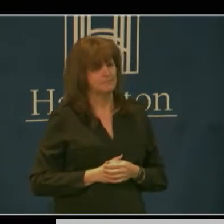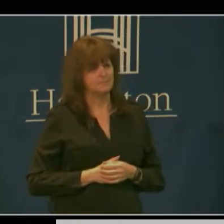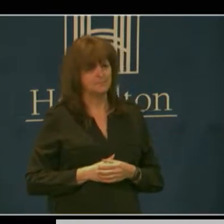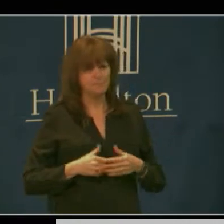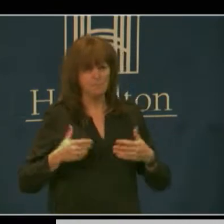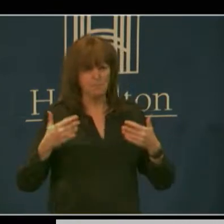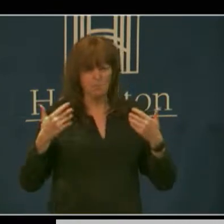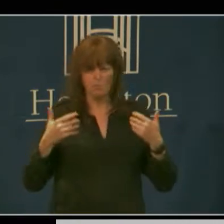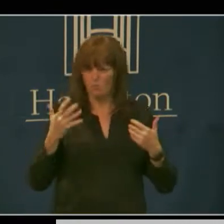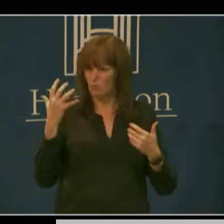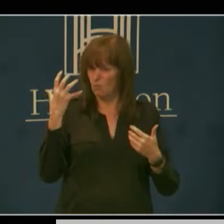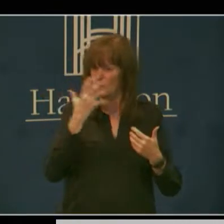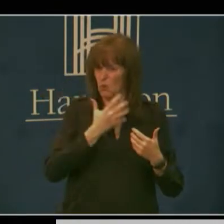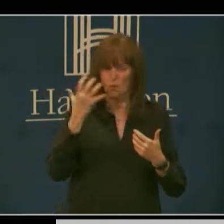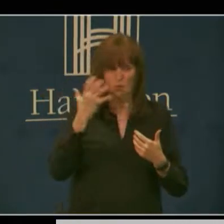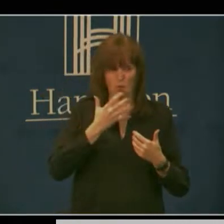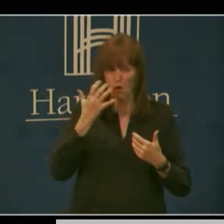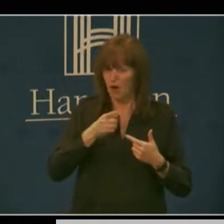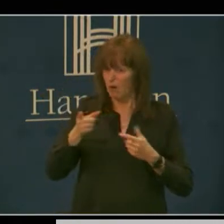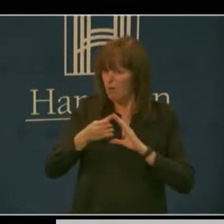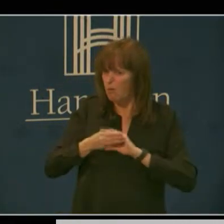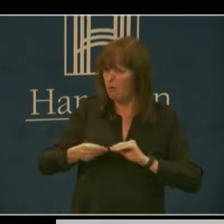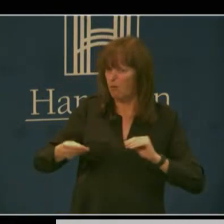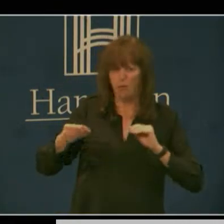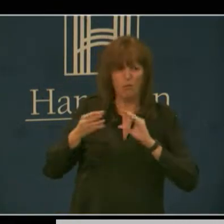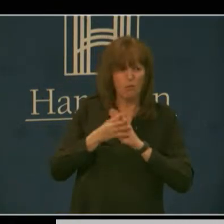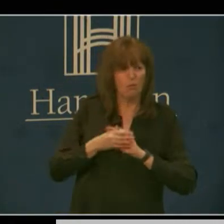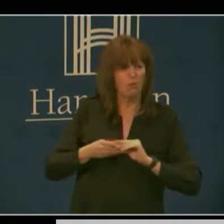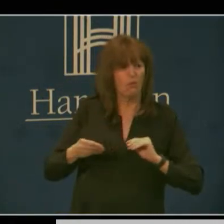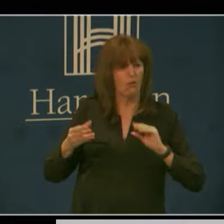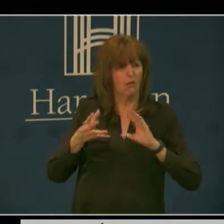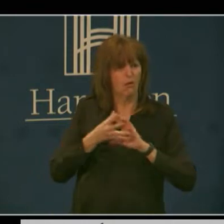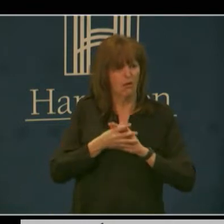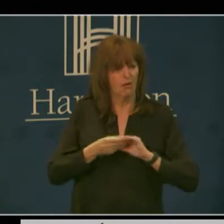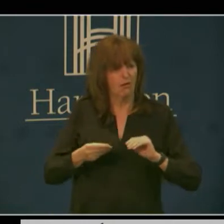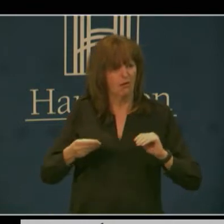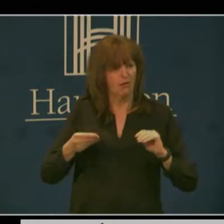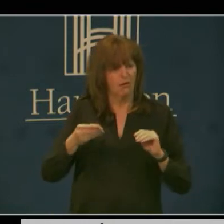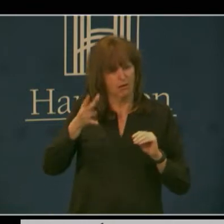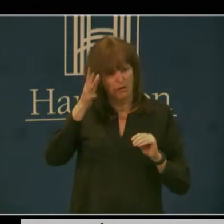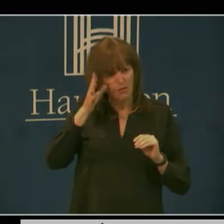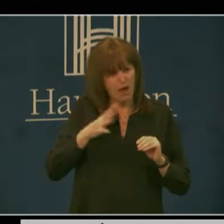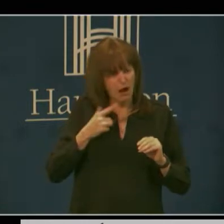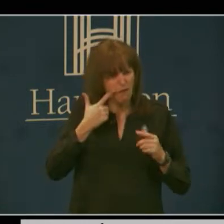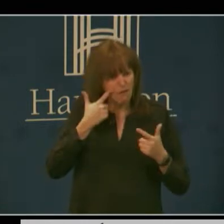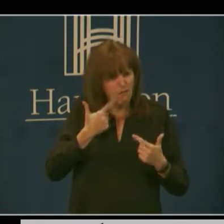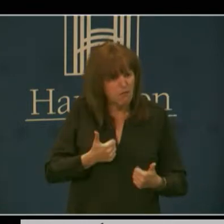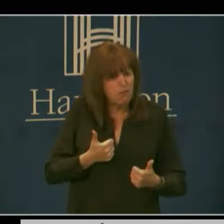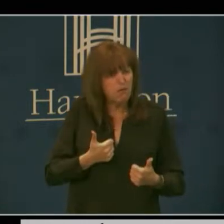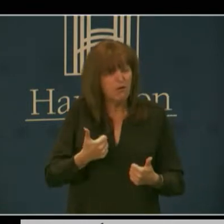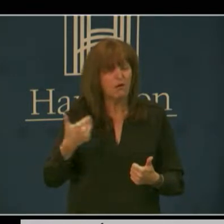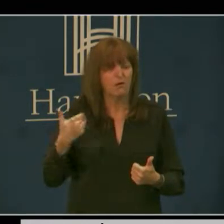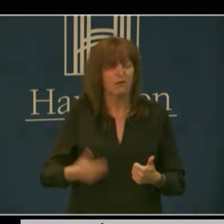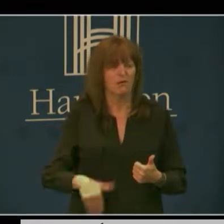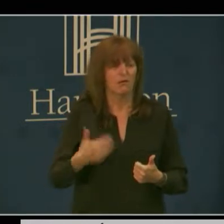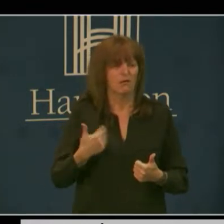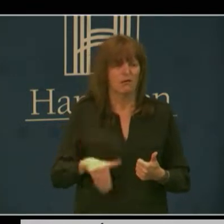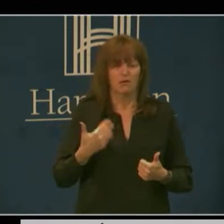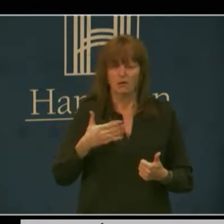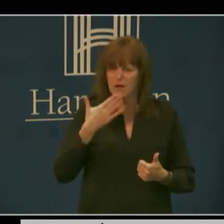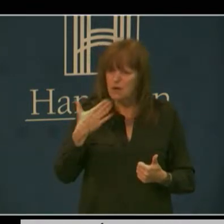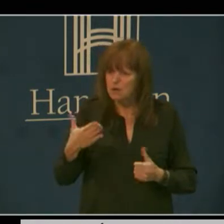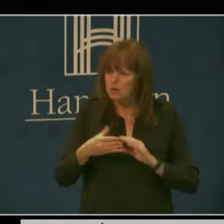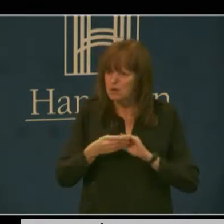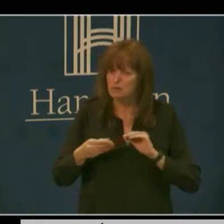nice heartwarming story that is. And we look forward to hearing more of those. Mr. Mayor, many neighboring cities in